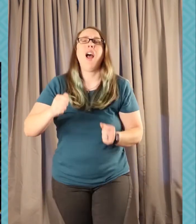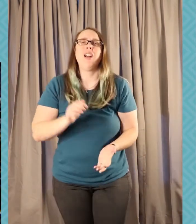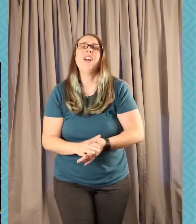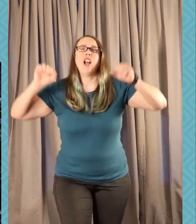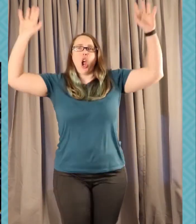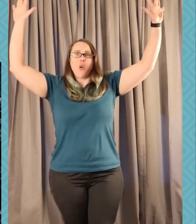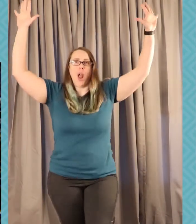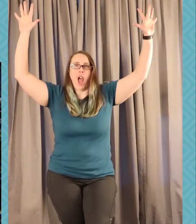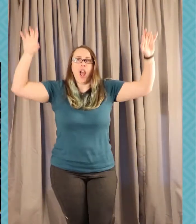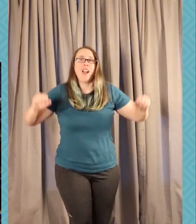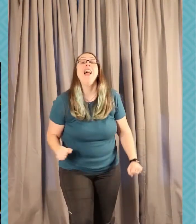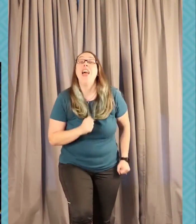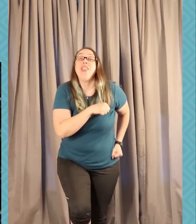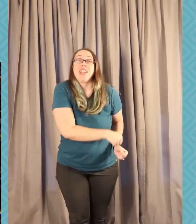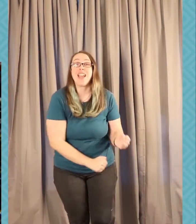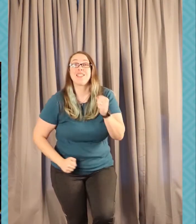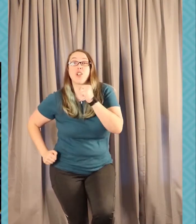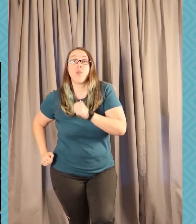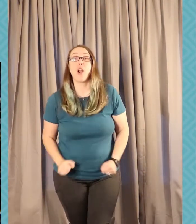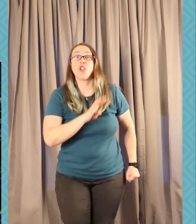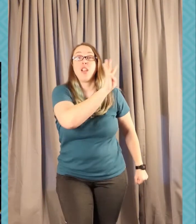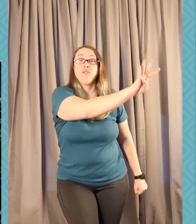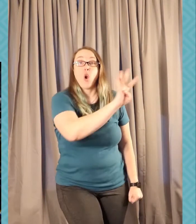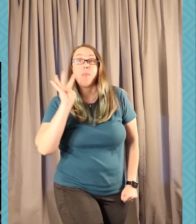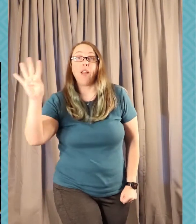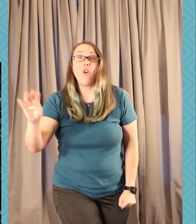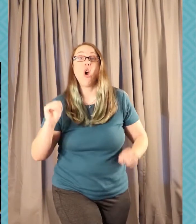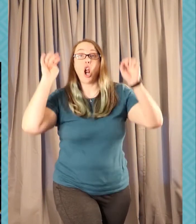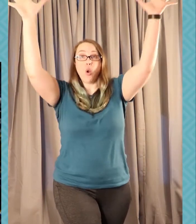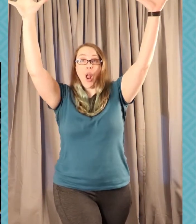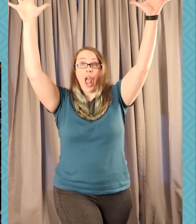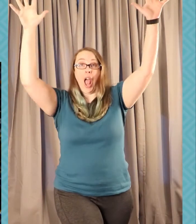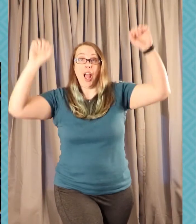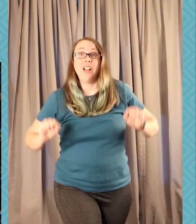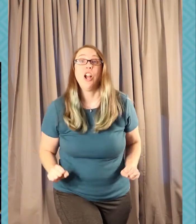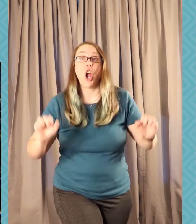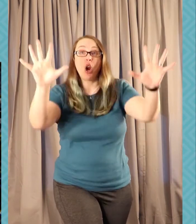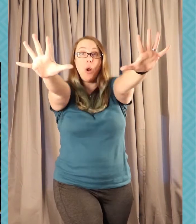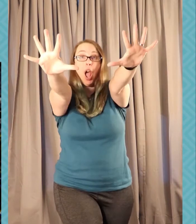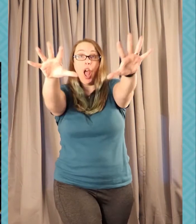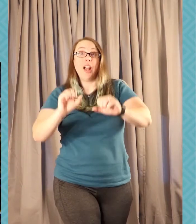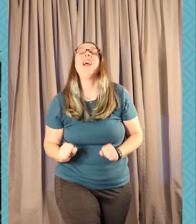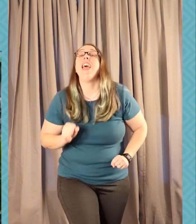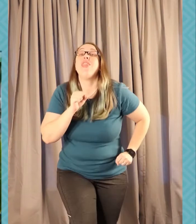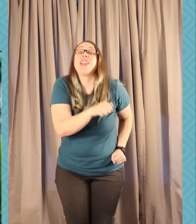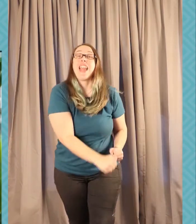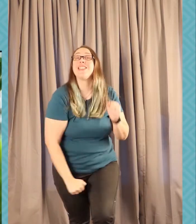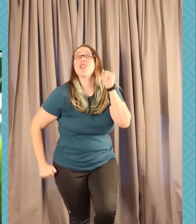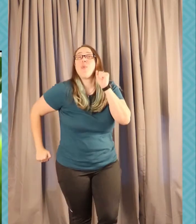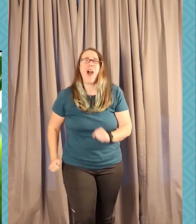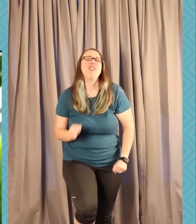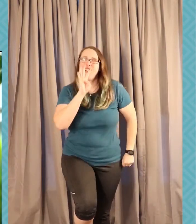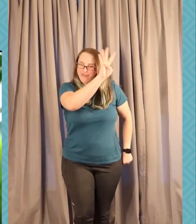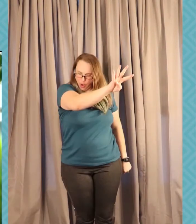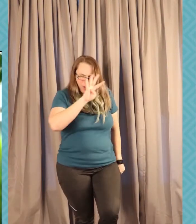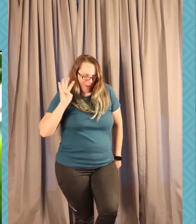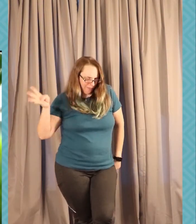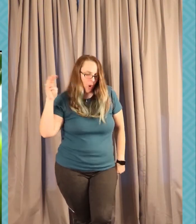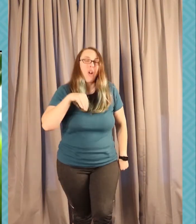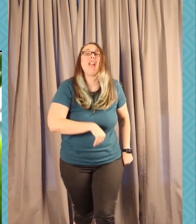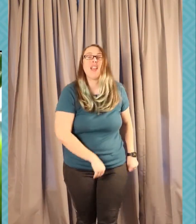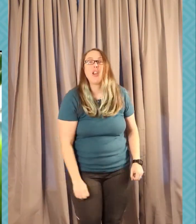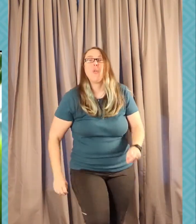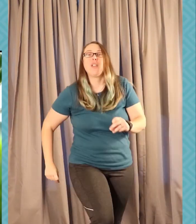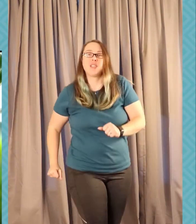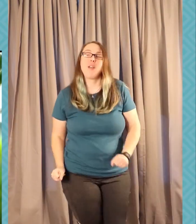hurrah hurrah. The ants go marching four by four hurrah hurrah. The ants go marching four